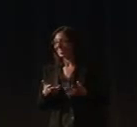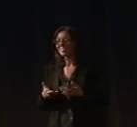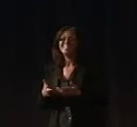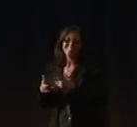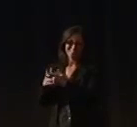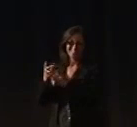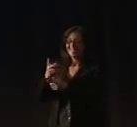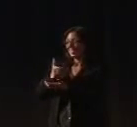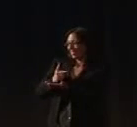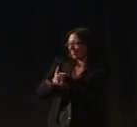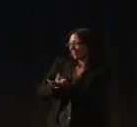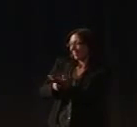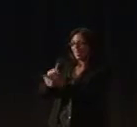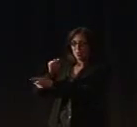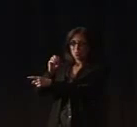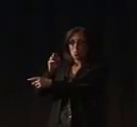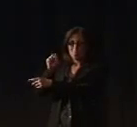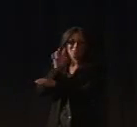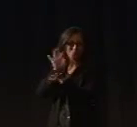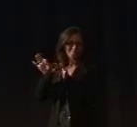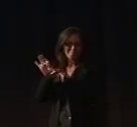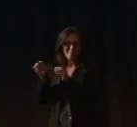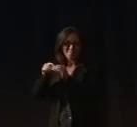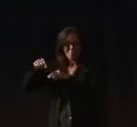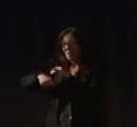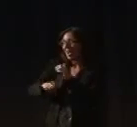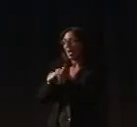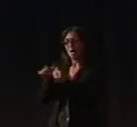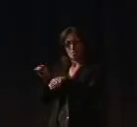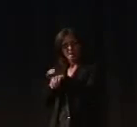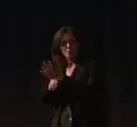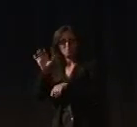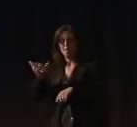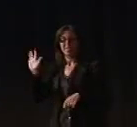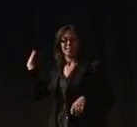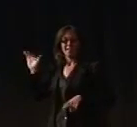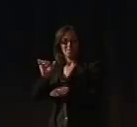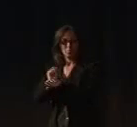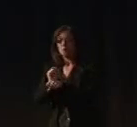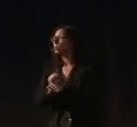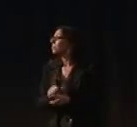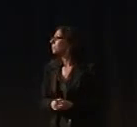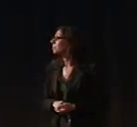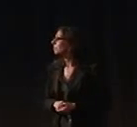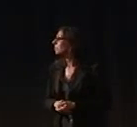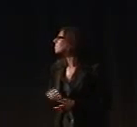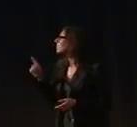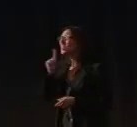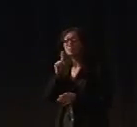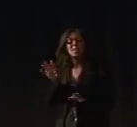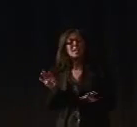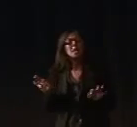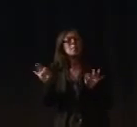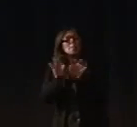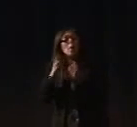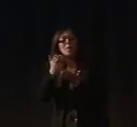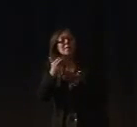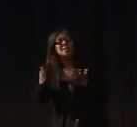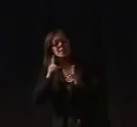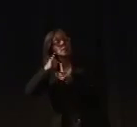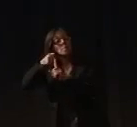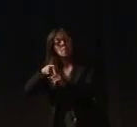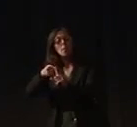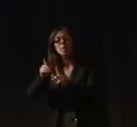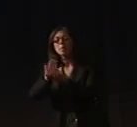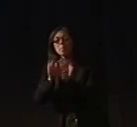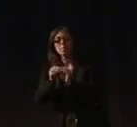by science, is so important. It's all the sort of sources of making oneself sensitive to things which interest